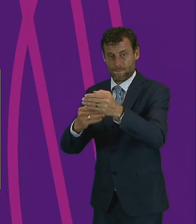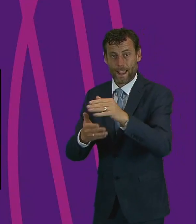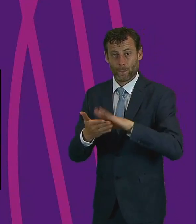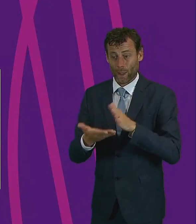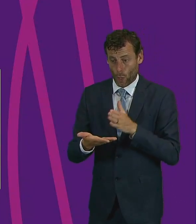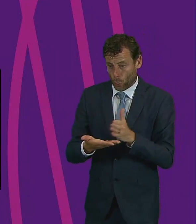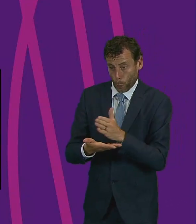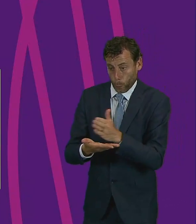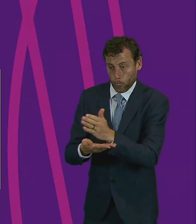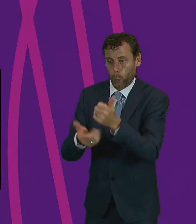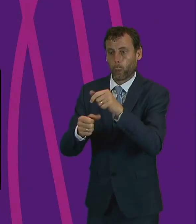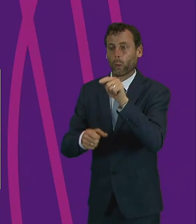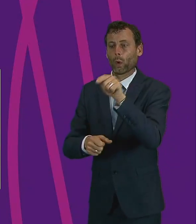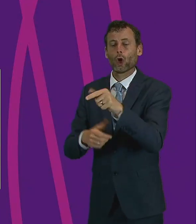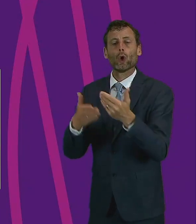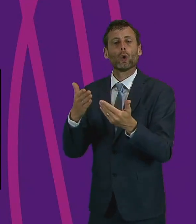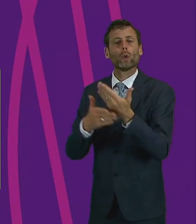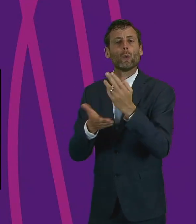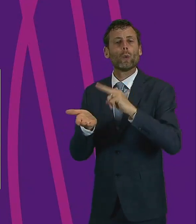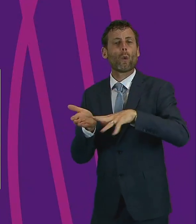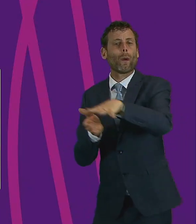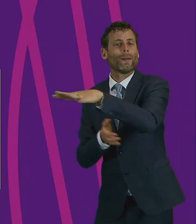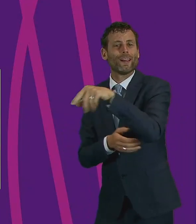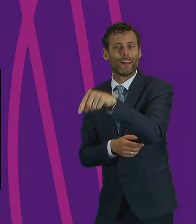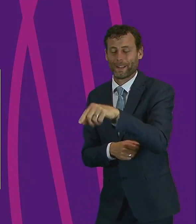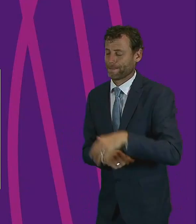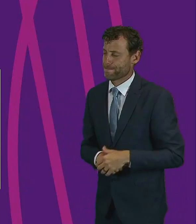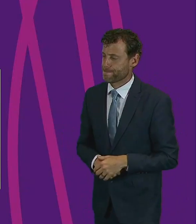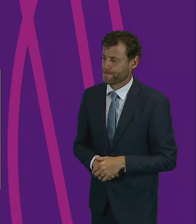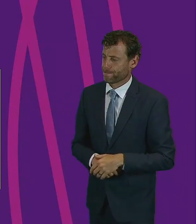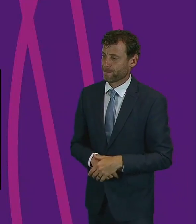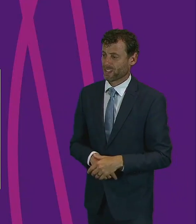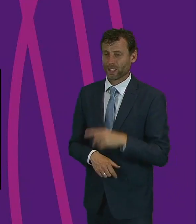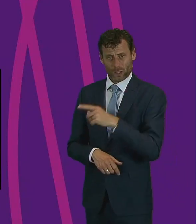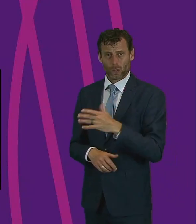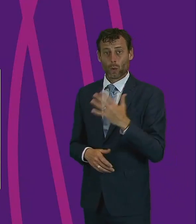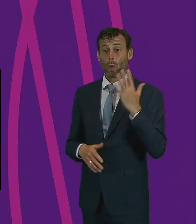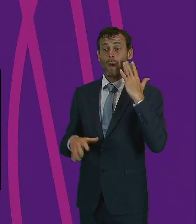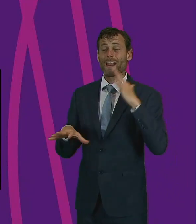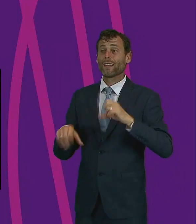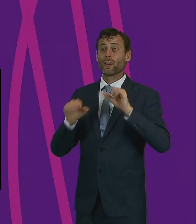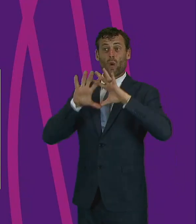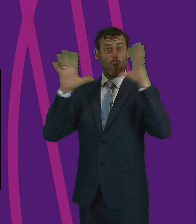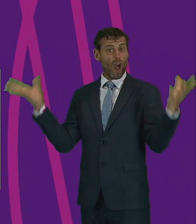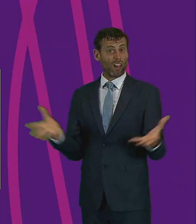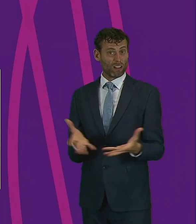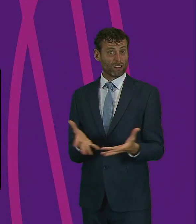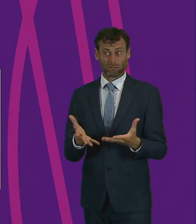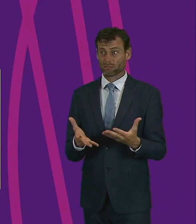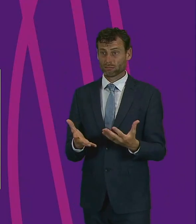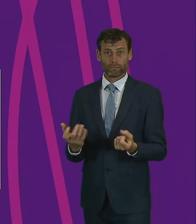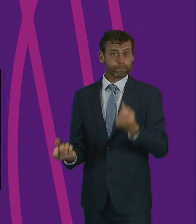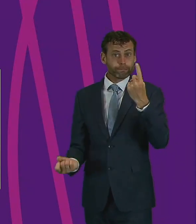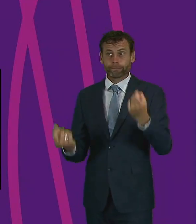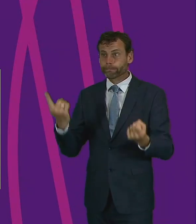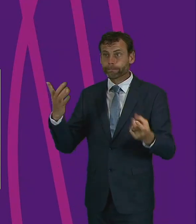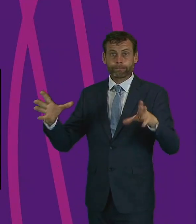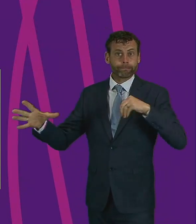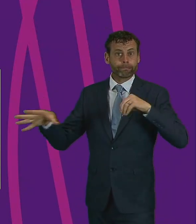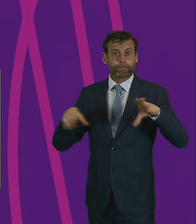Government's main priority has remained the same throughout this global pandemic. to save lives and protect the most